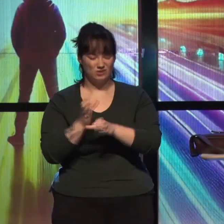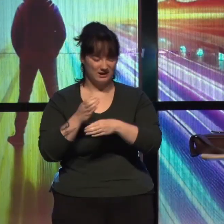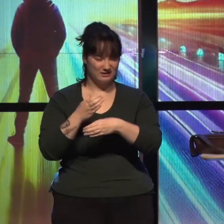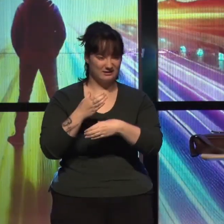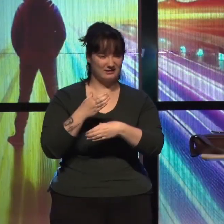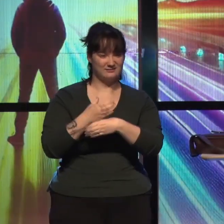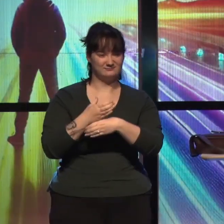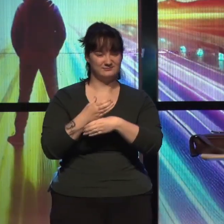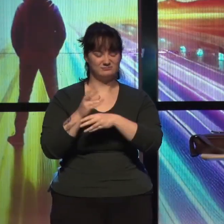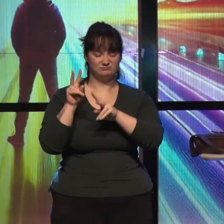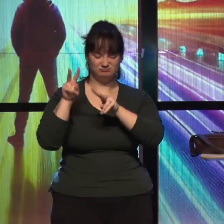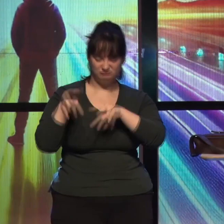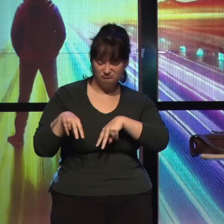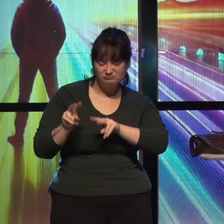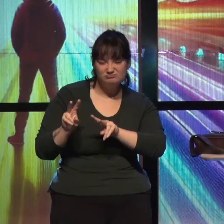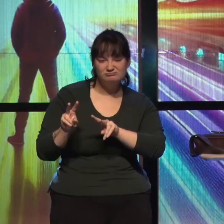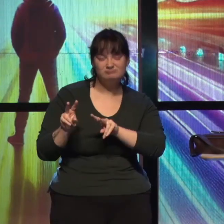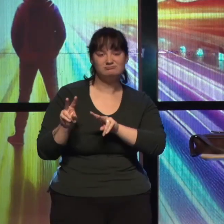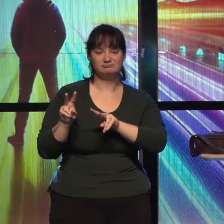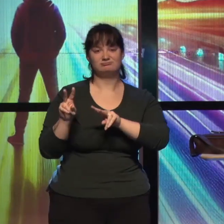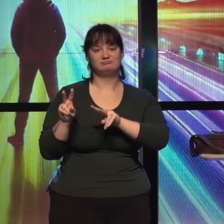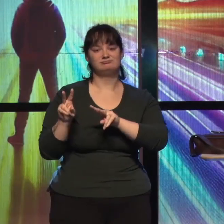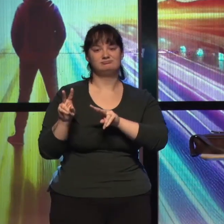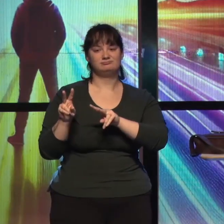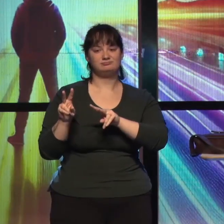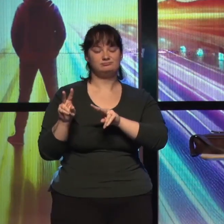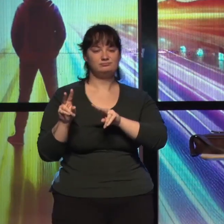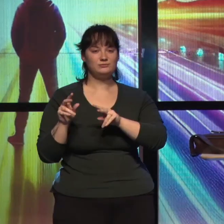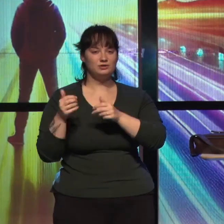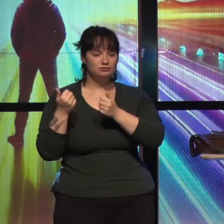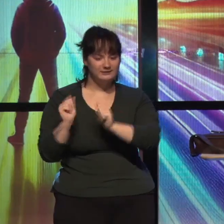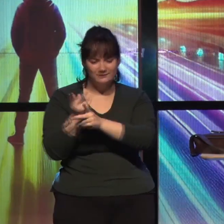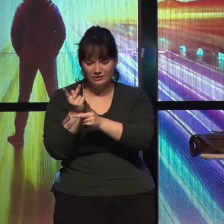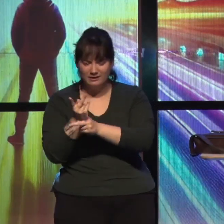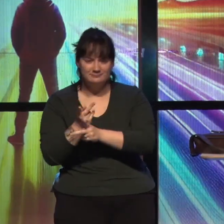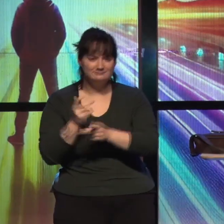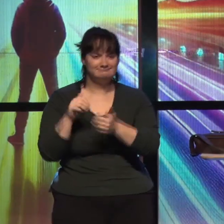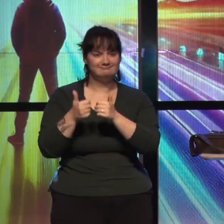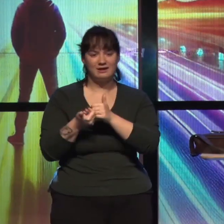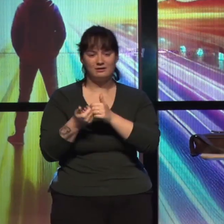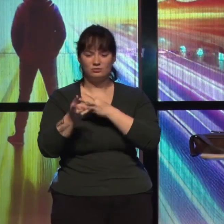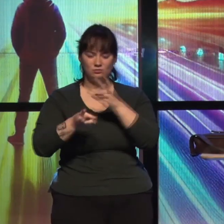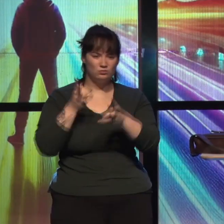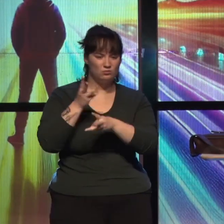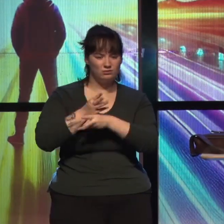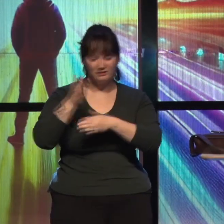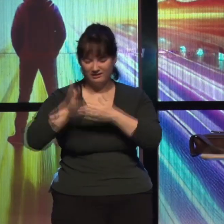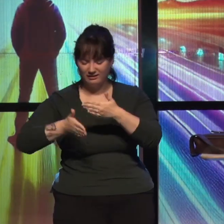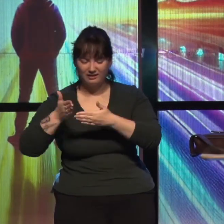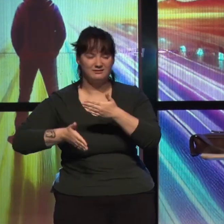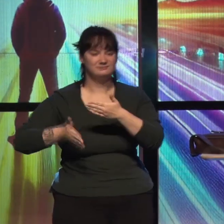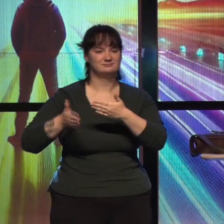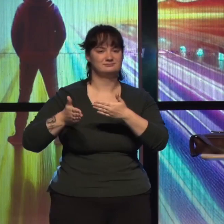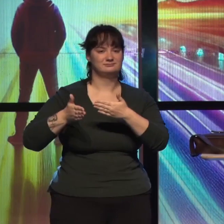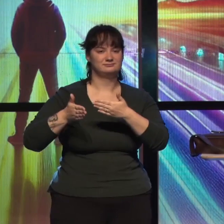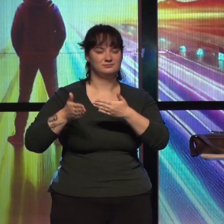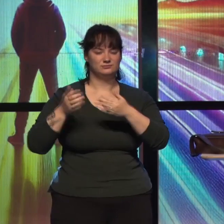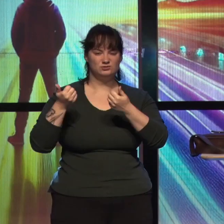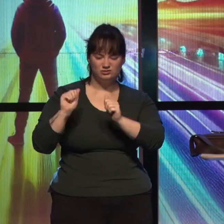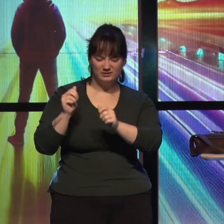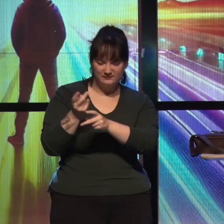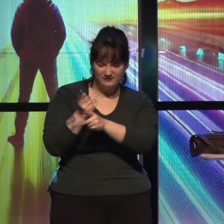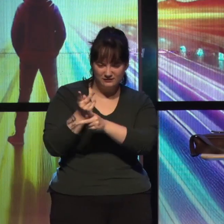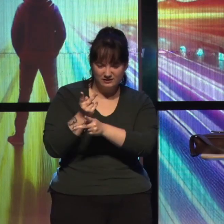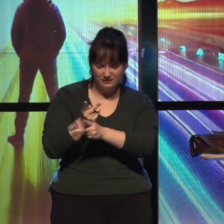going to look at this book and figure out how the end of the world is going to happen. And God became this very enigmatic reality that you had to figure out, or else